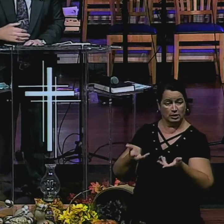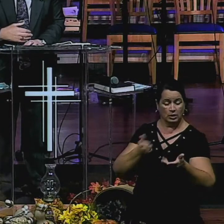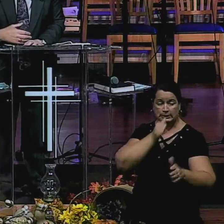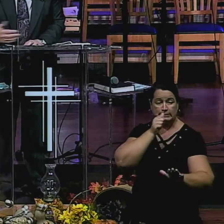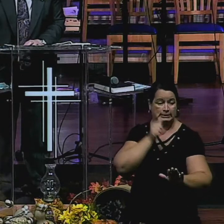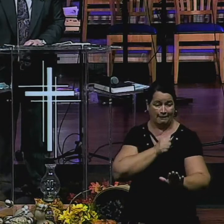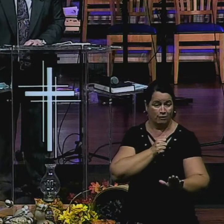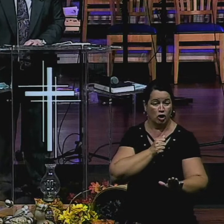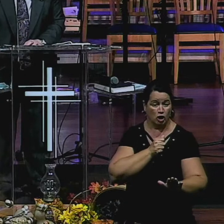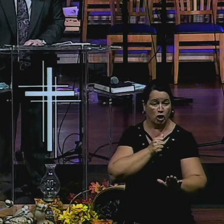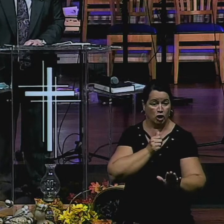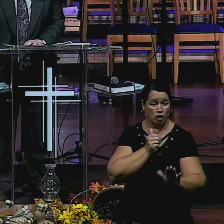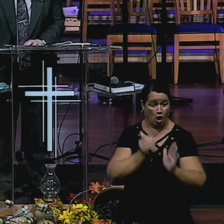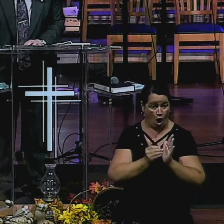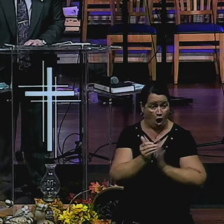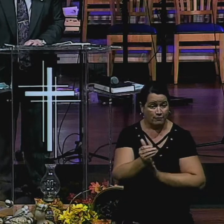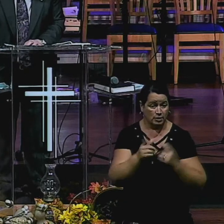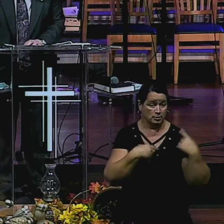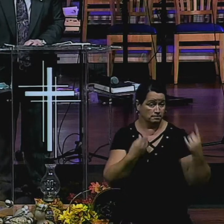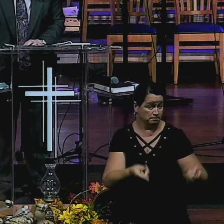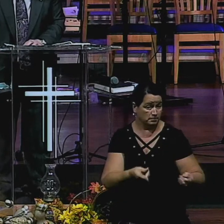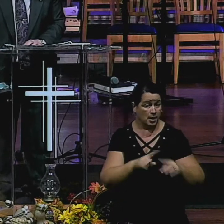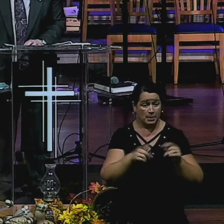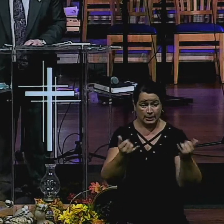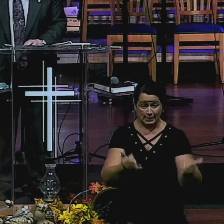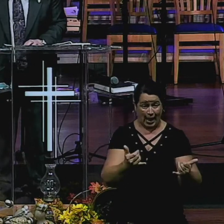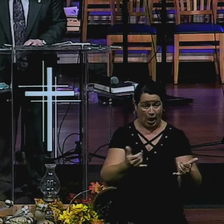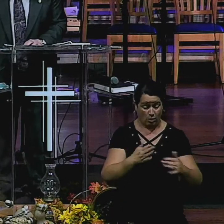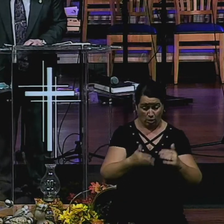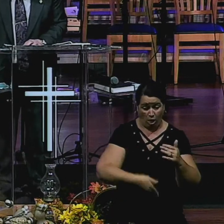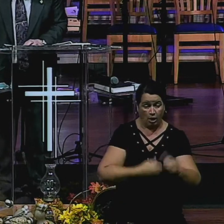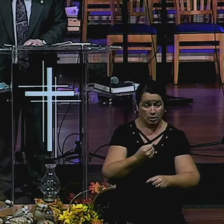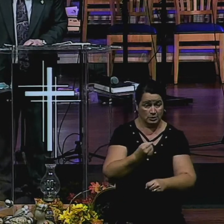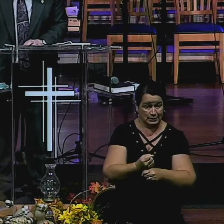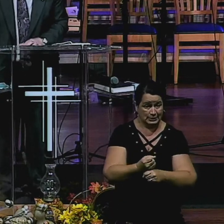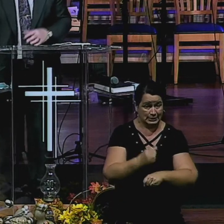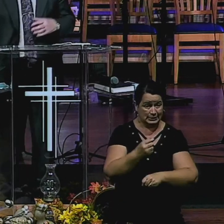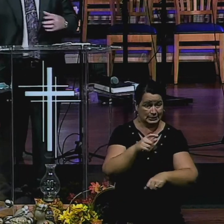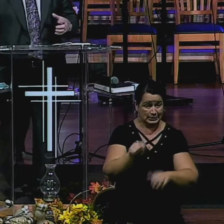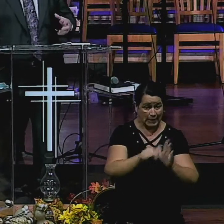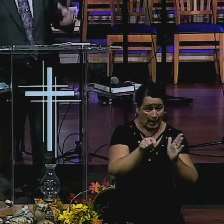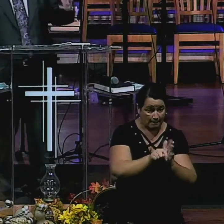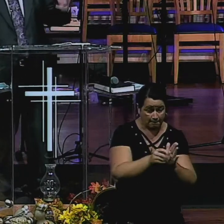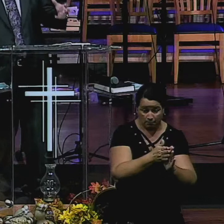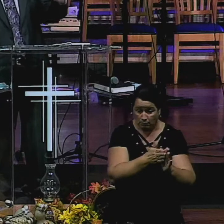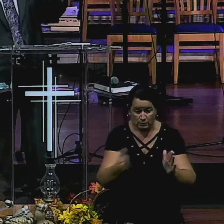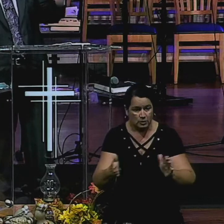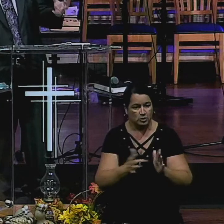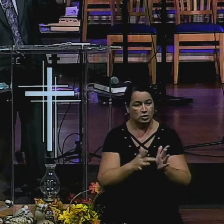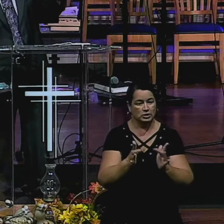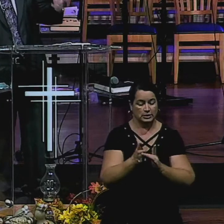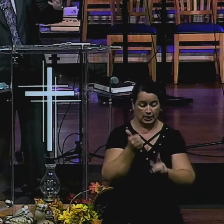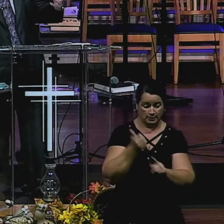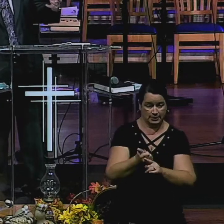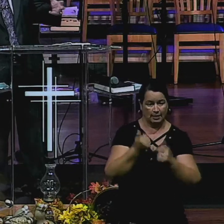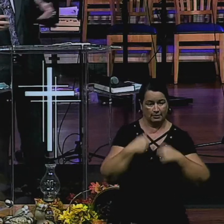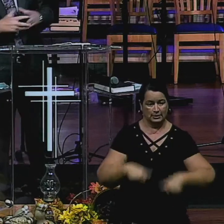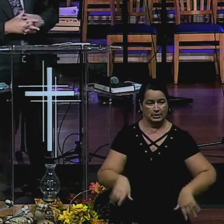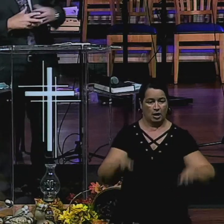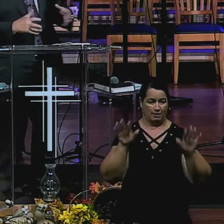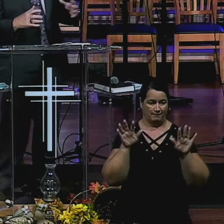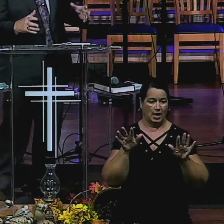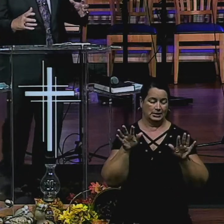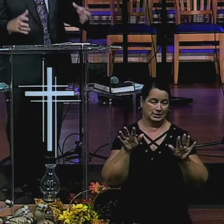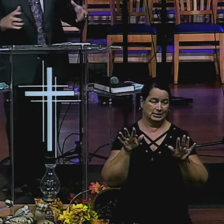suffer often since the foundation of the world. But now, in the end of the ages, he has appeared to put away sin, here it is, by the sacrifice of